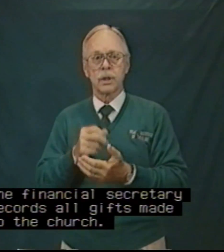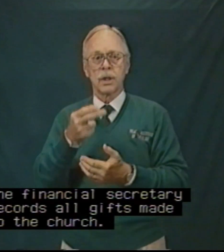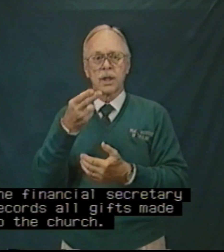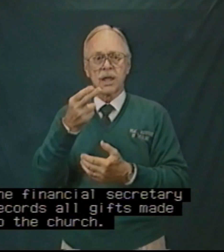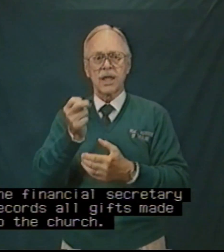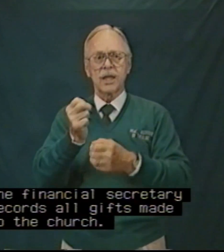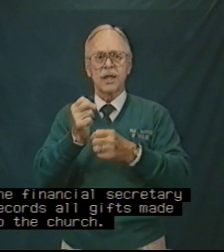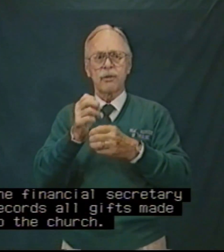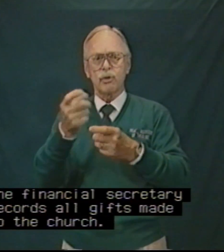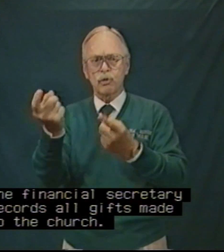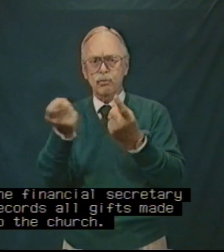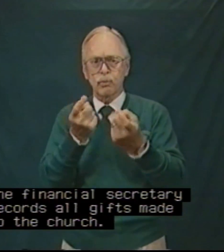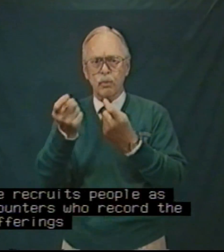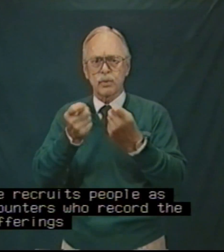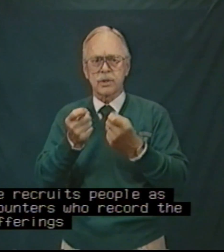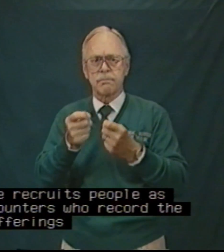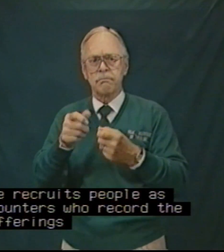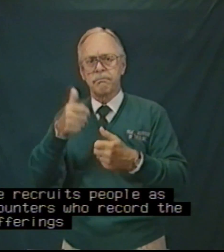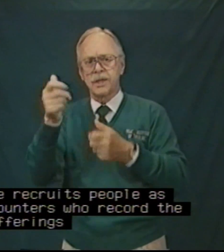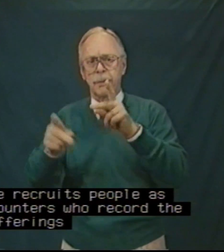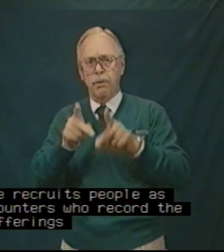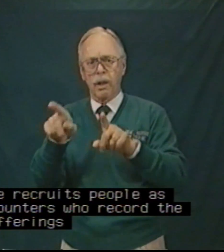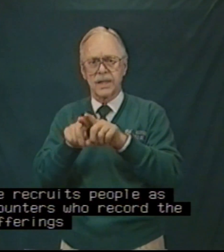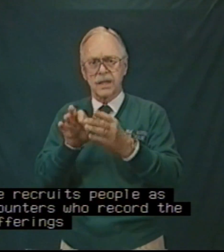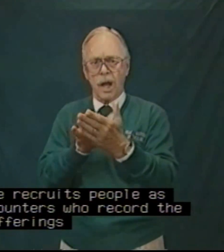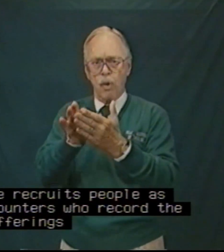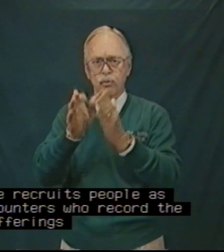service. both in envelopes and loose money.